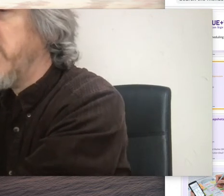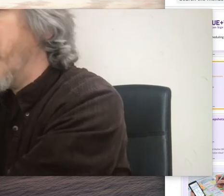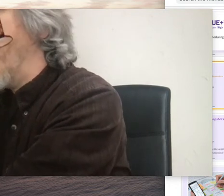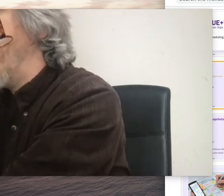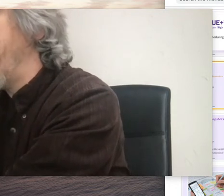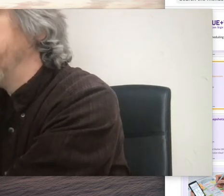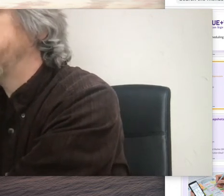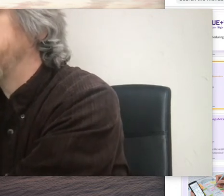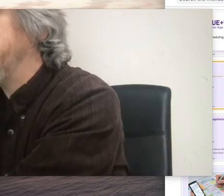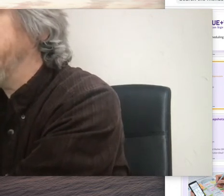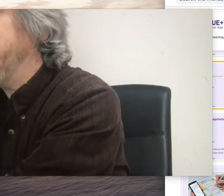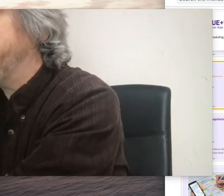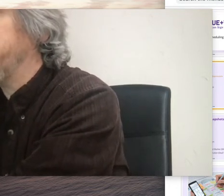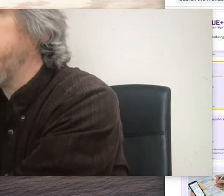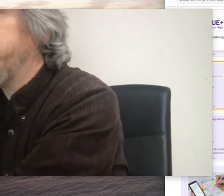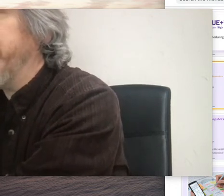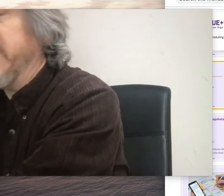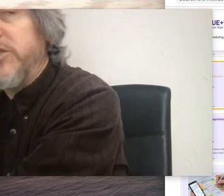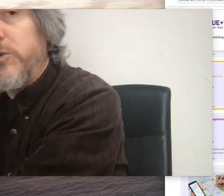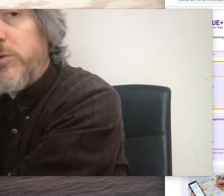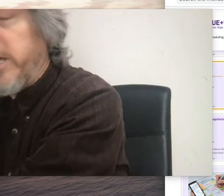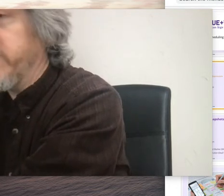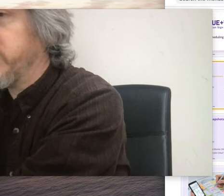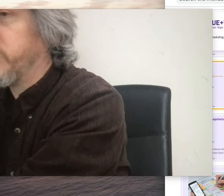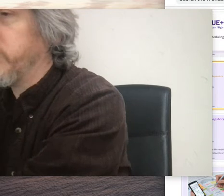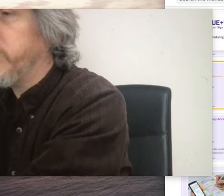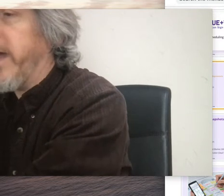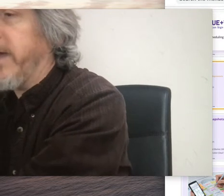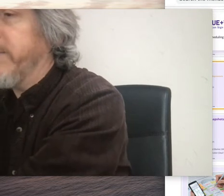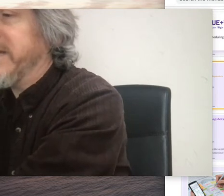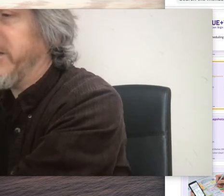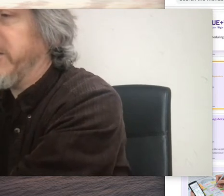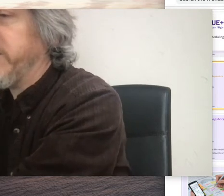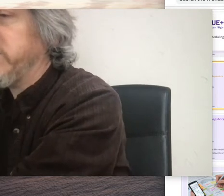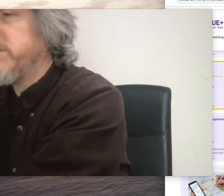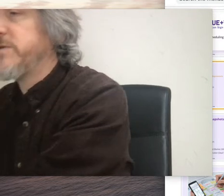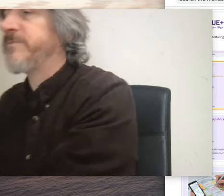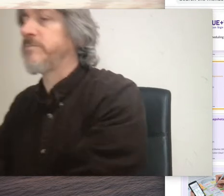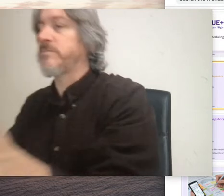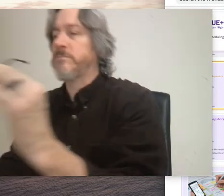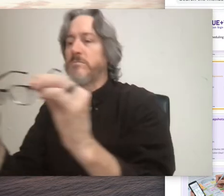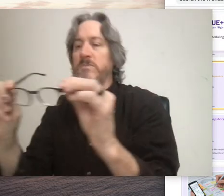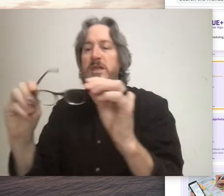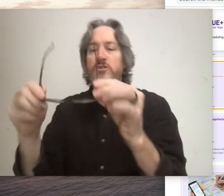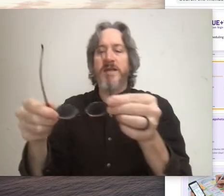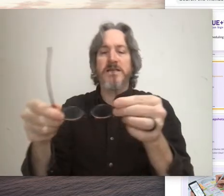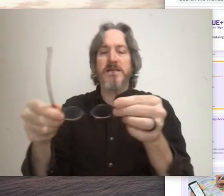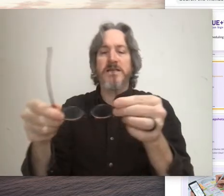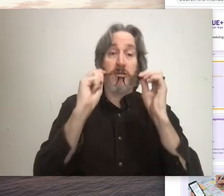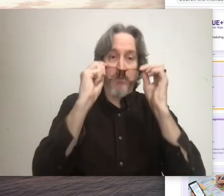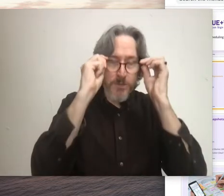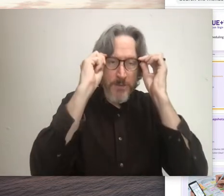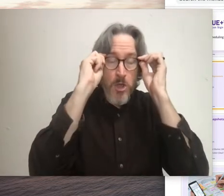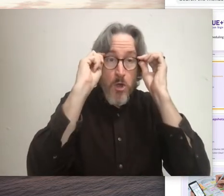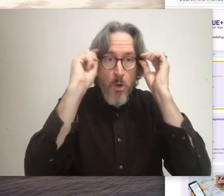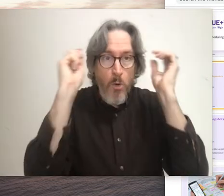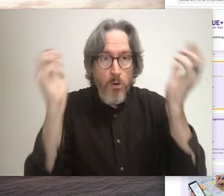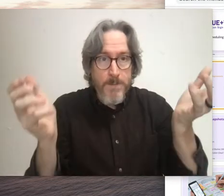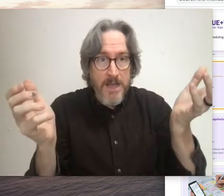things slightly different than they do in the True+Way materials, either because I learned it